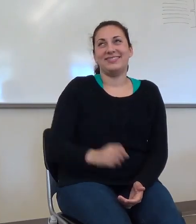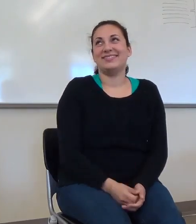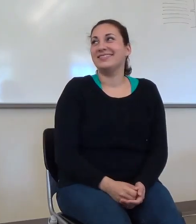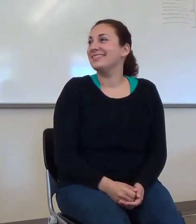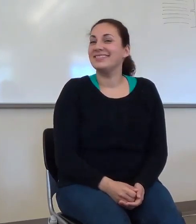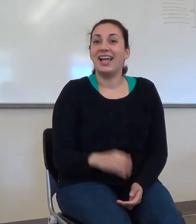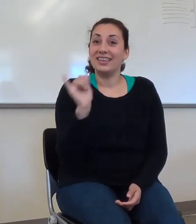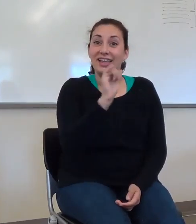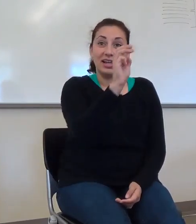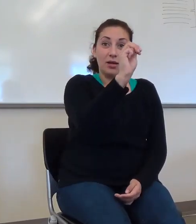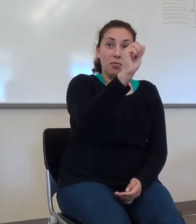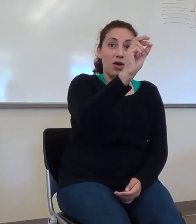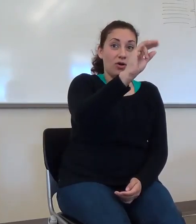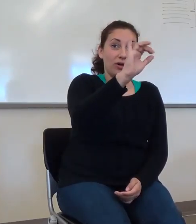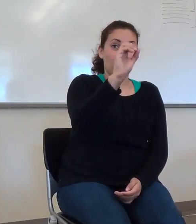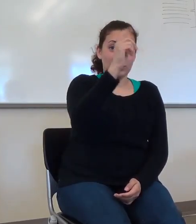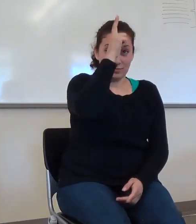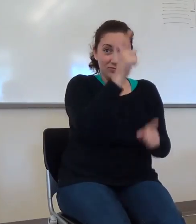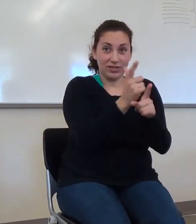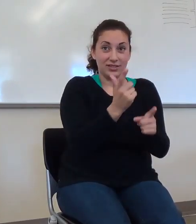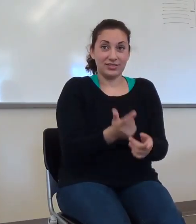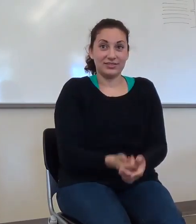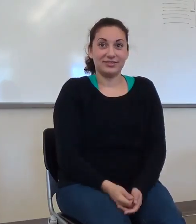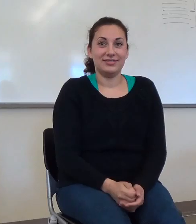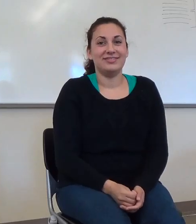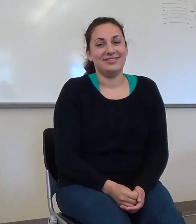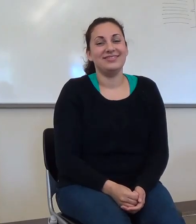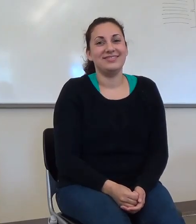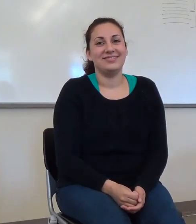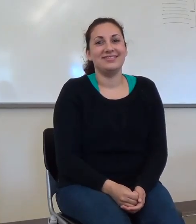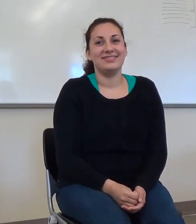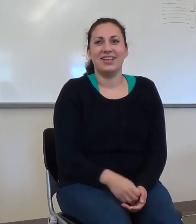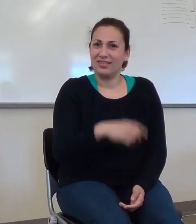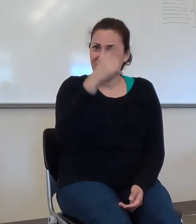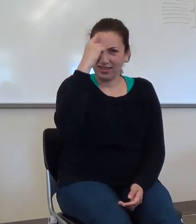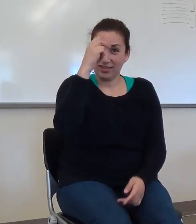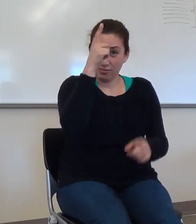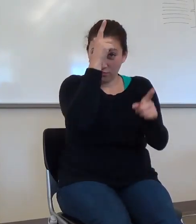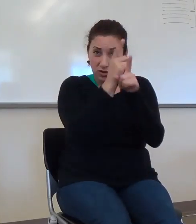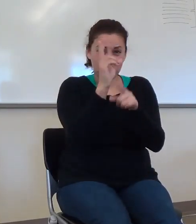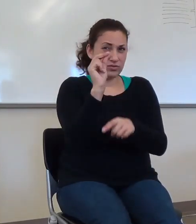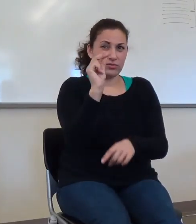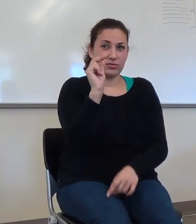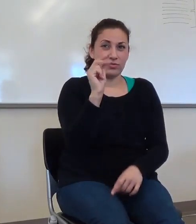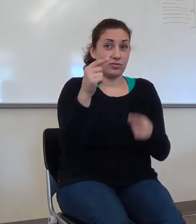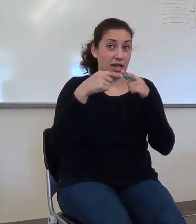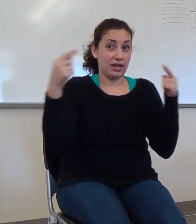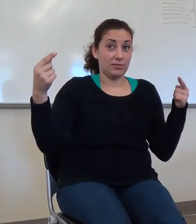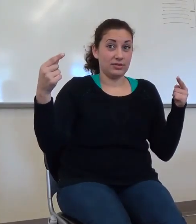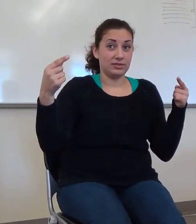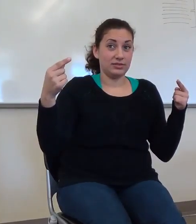the creator. of- Yeah, this kind of tells us the history and the purpose. So this is kind of